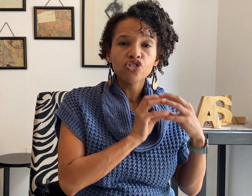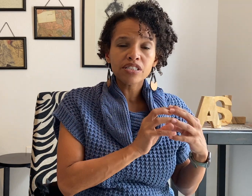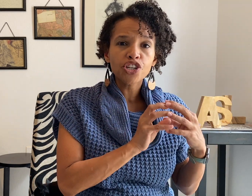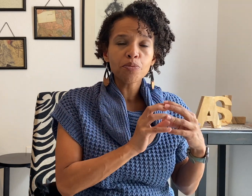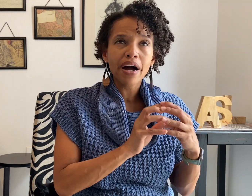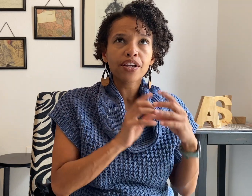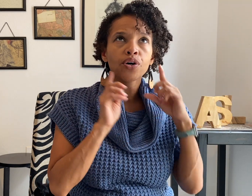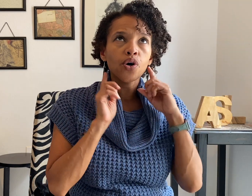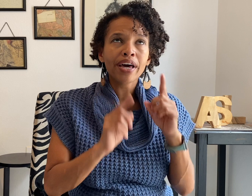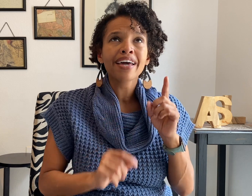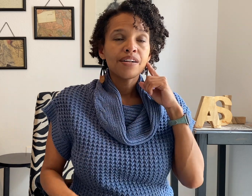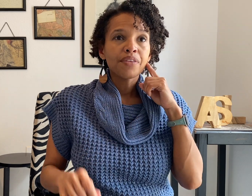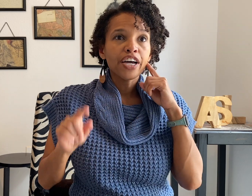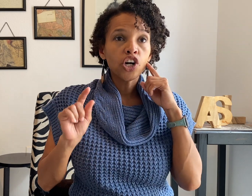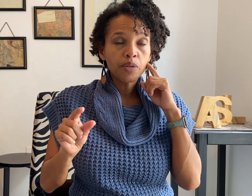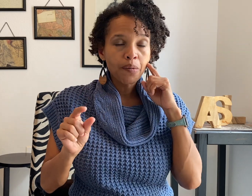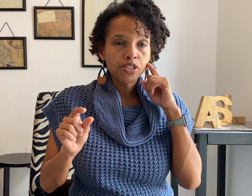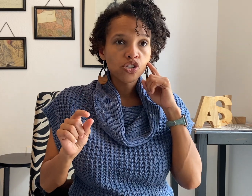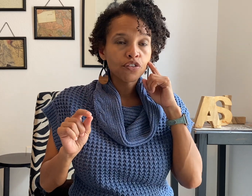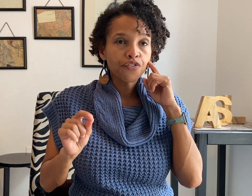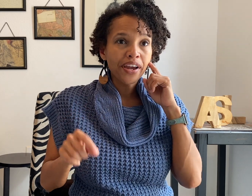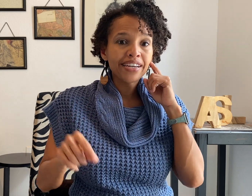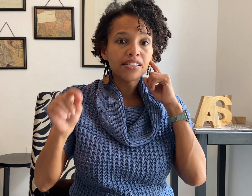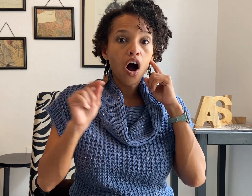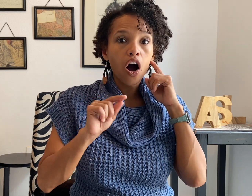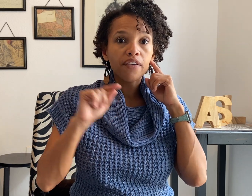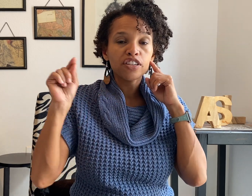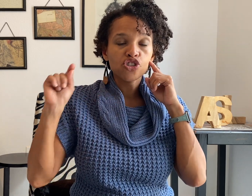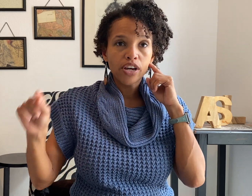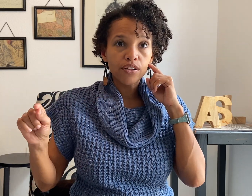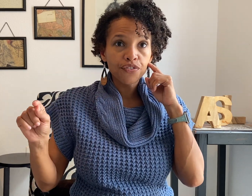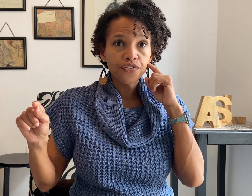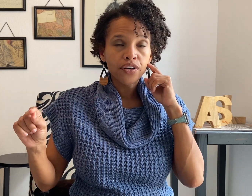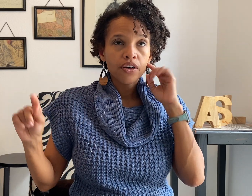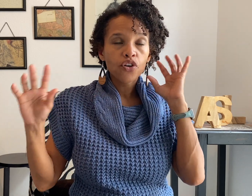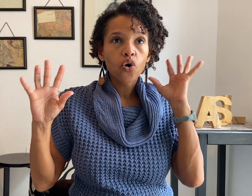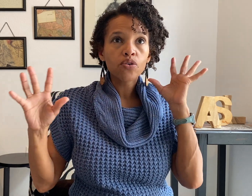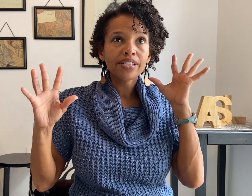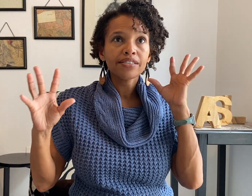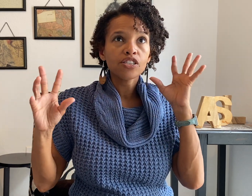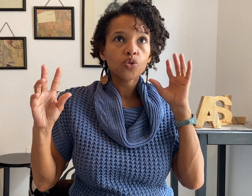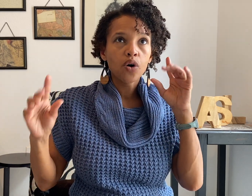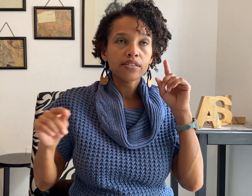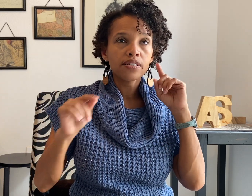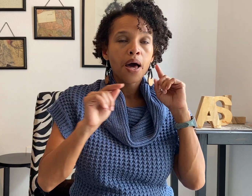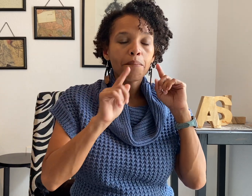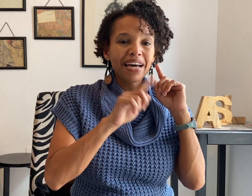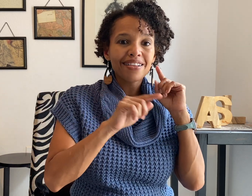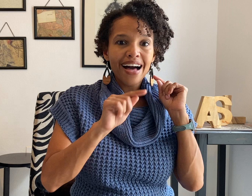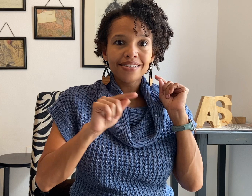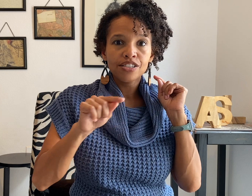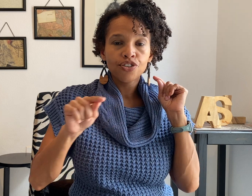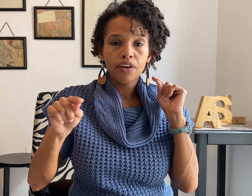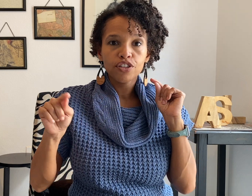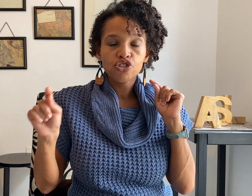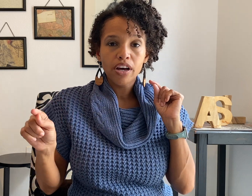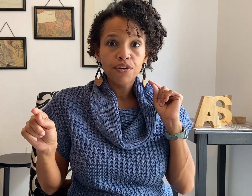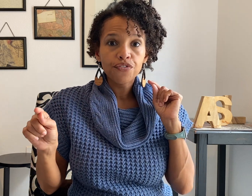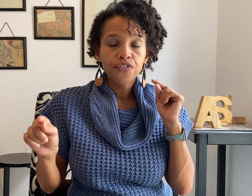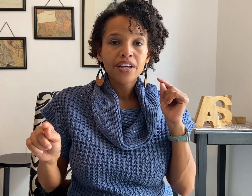in your mind go, okay, I heard the prepositional phrase on the shelf. The whole sentence was, my glasses are on the shelf.